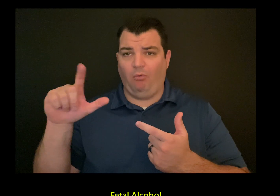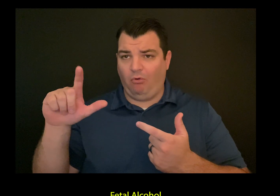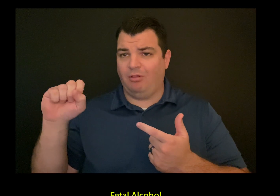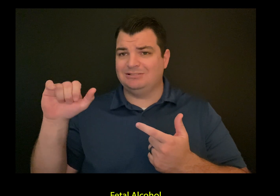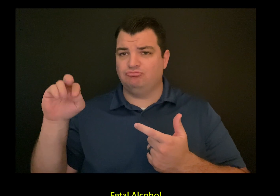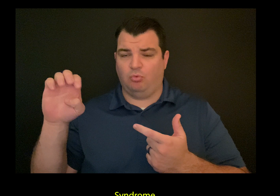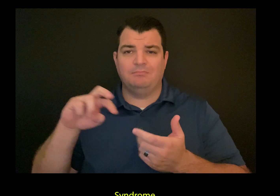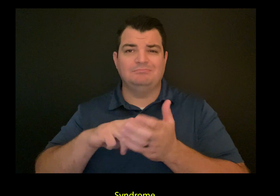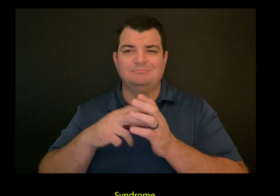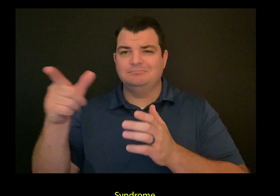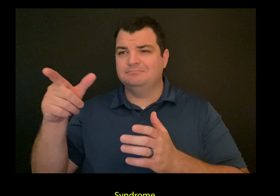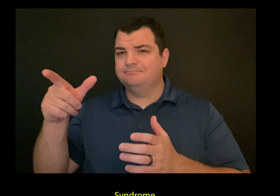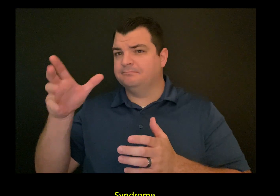fetal alcohol syndrome,